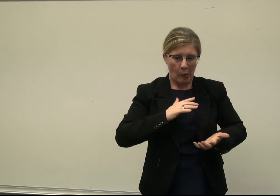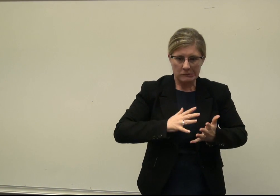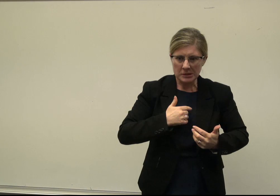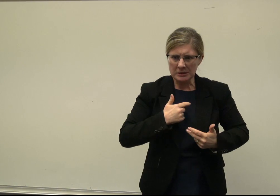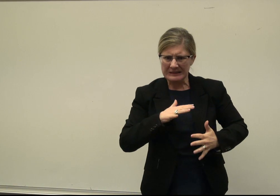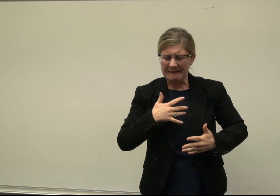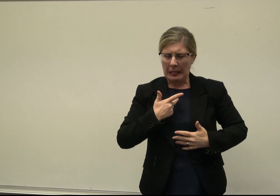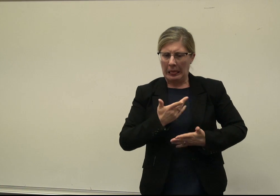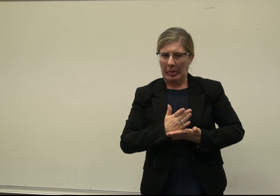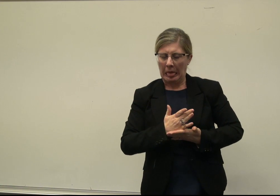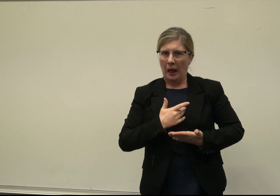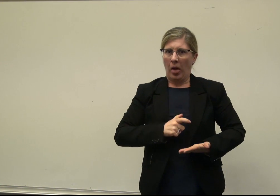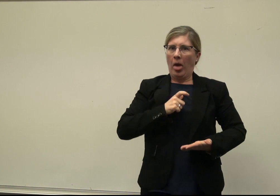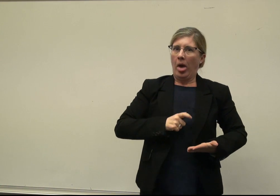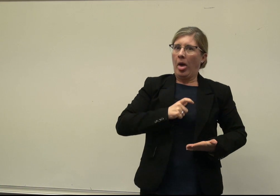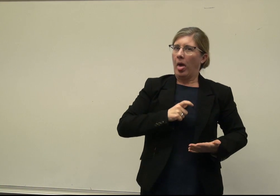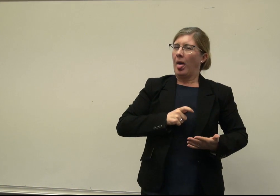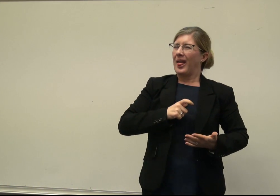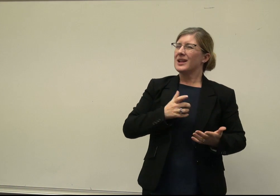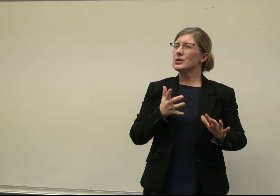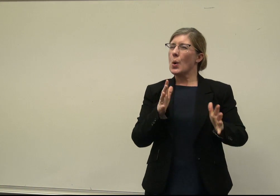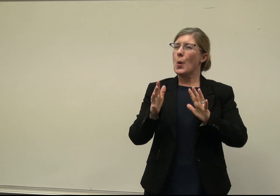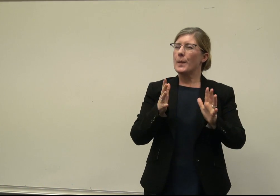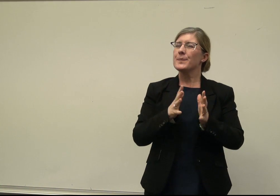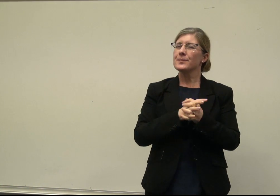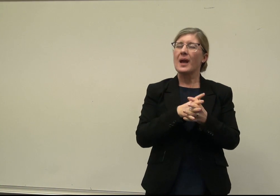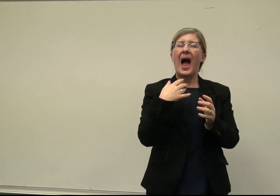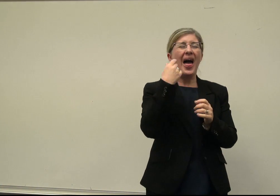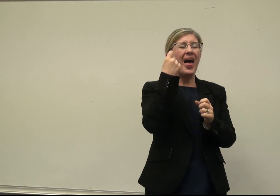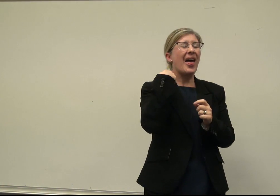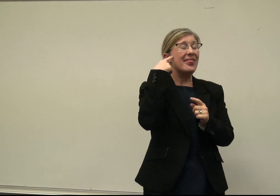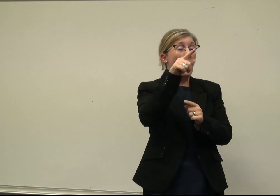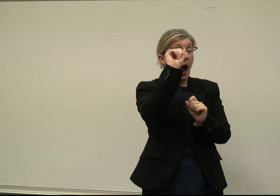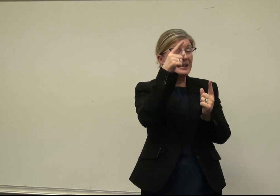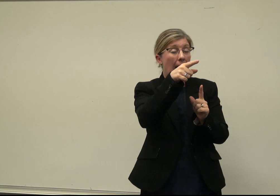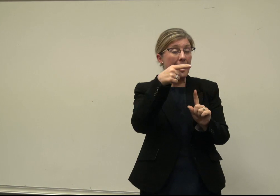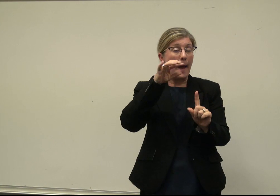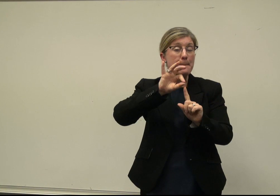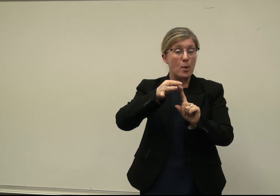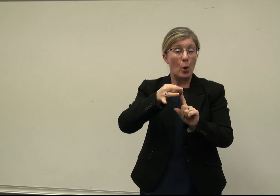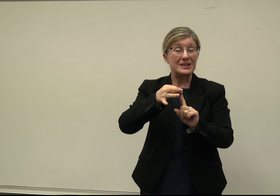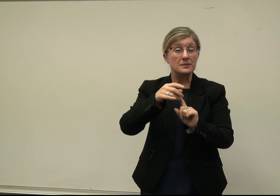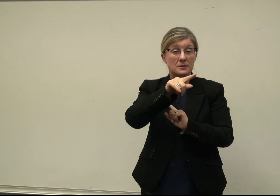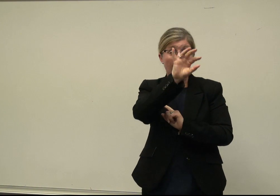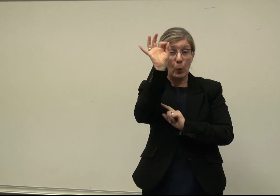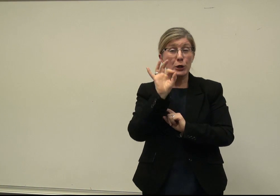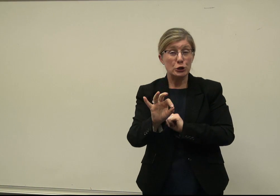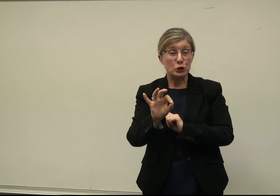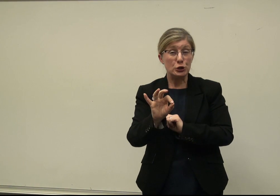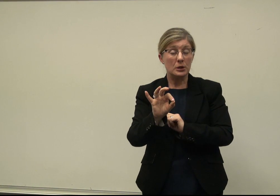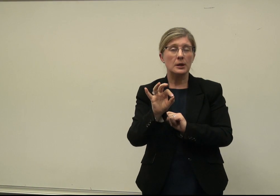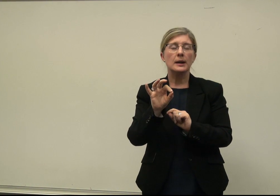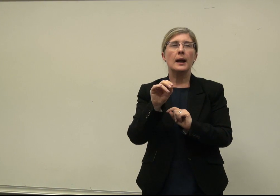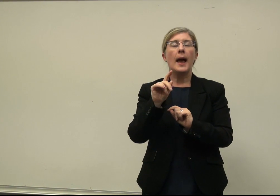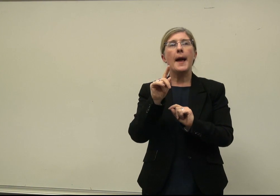I understand, I think I understand where the point comes from, but I think that